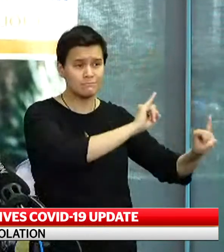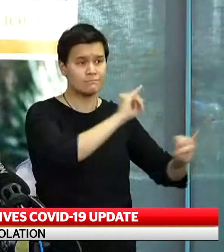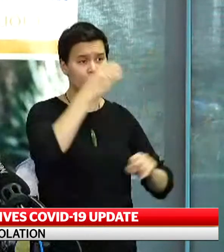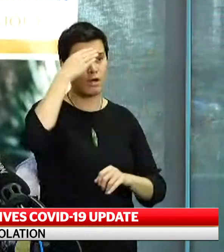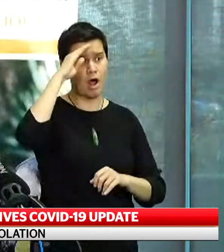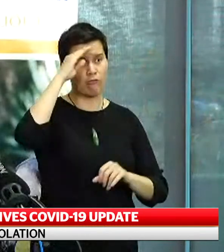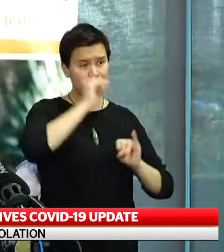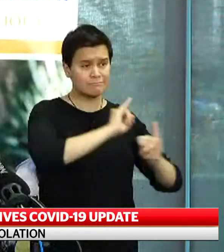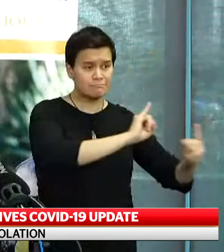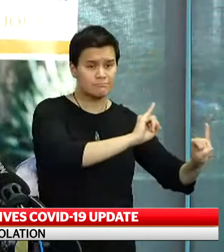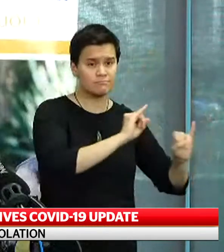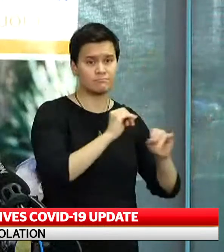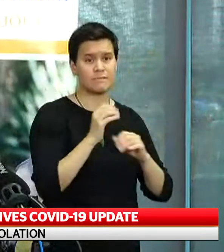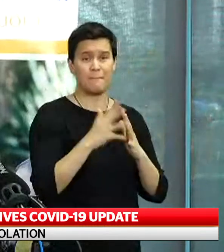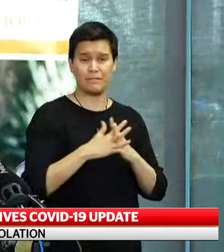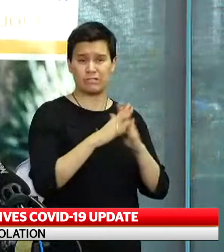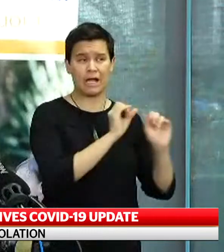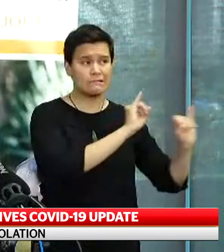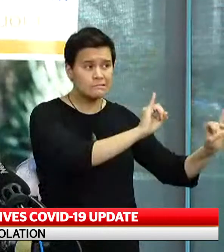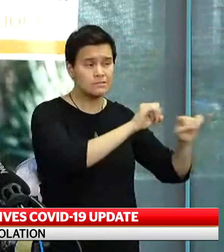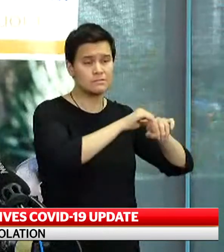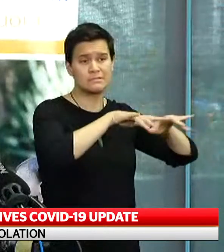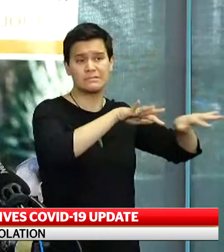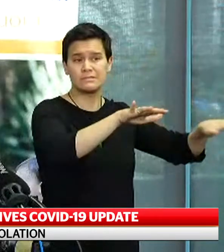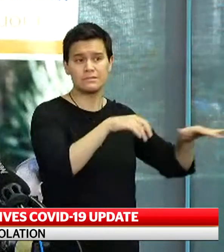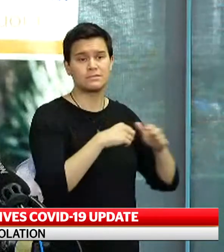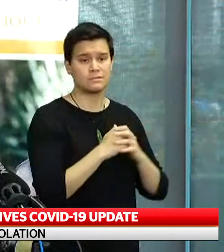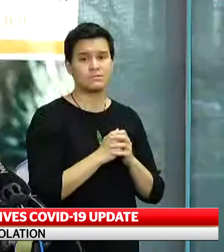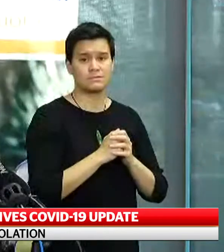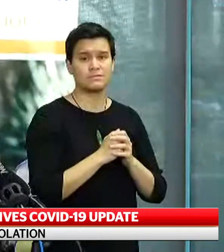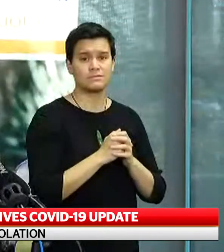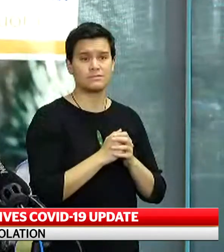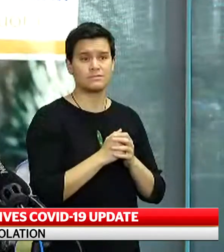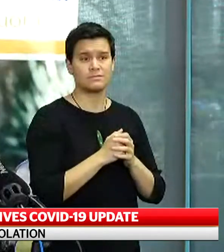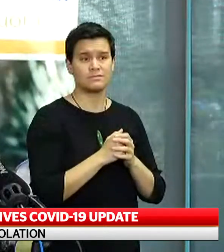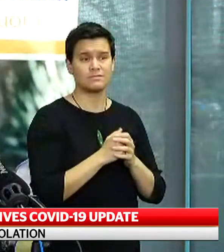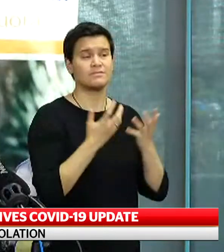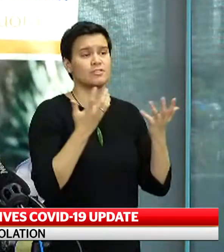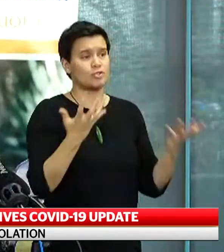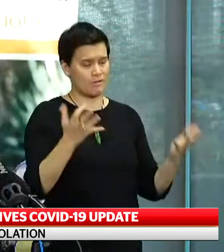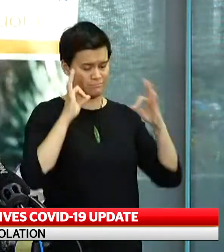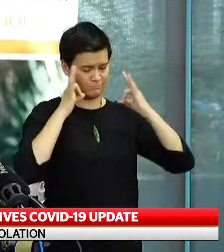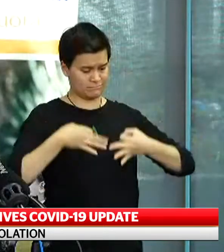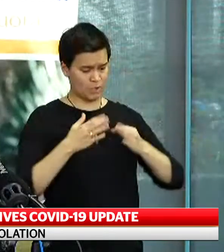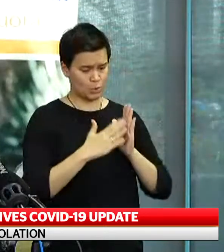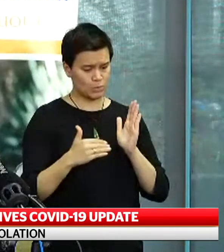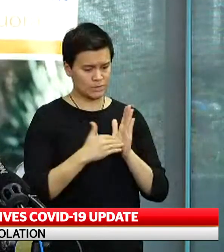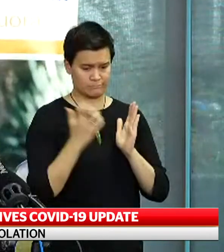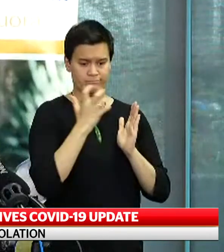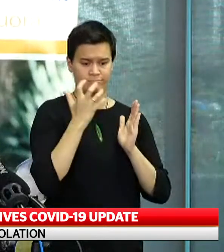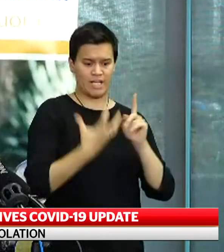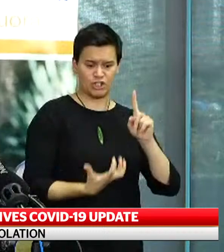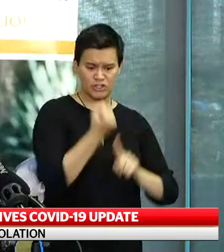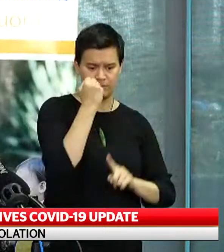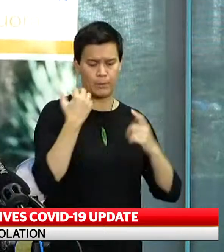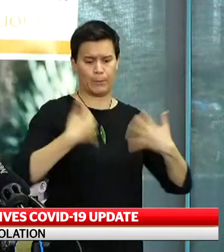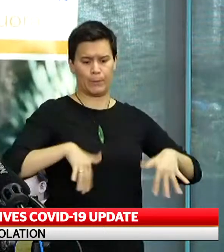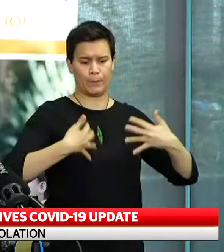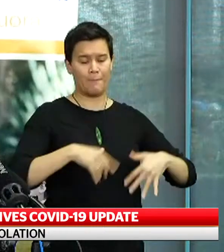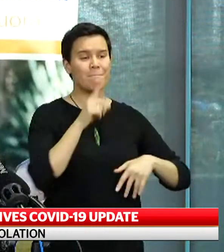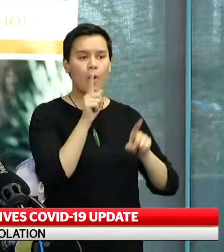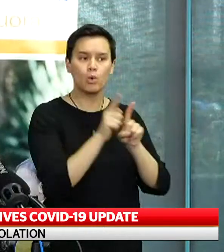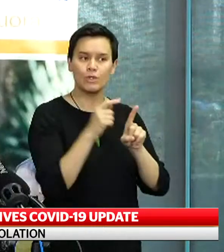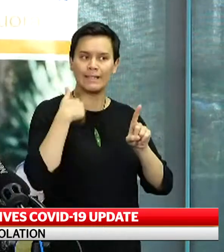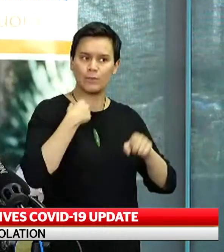seen the USA as well. And it puts our achievements and our need to be incredibly vigilant in New Zealand here